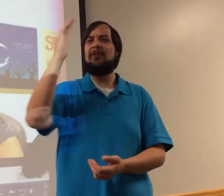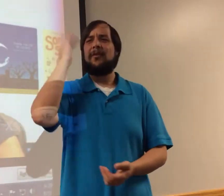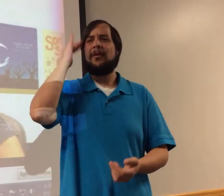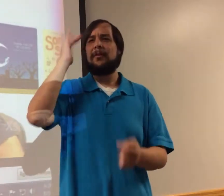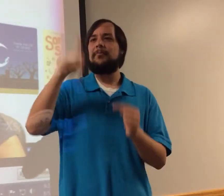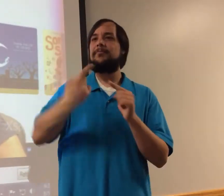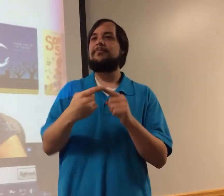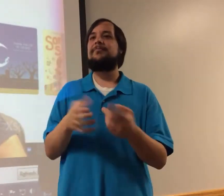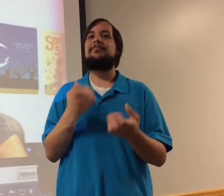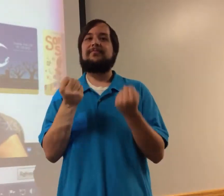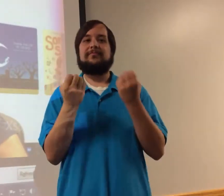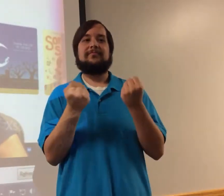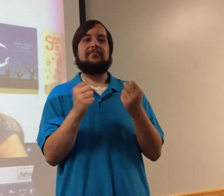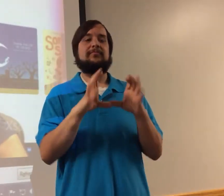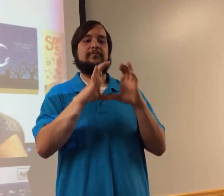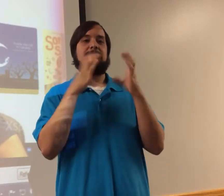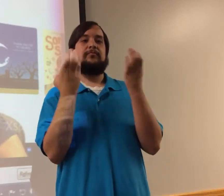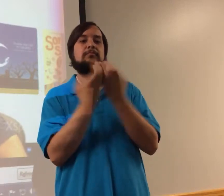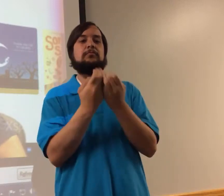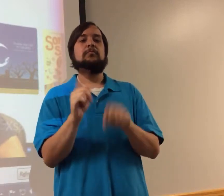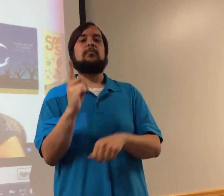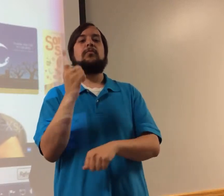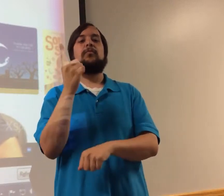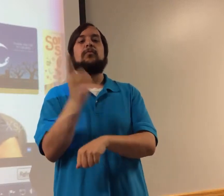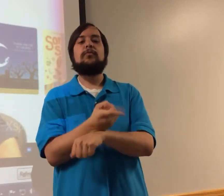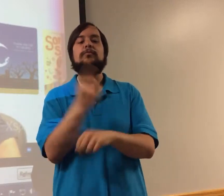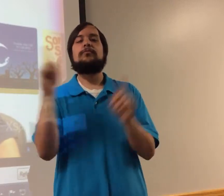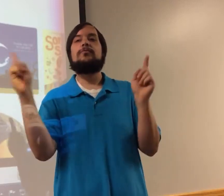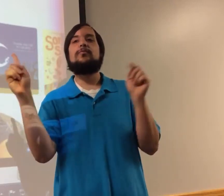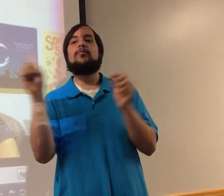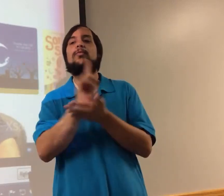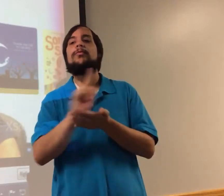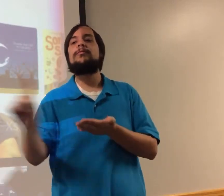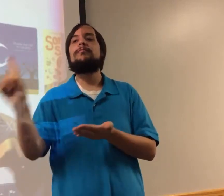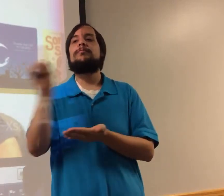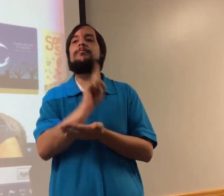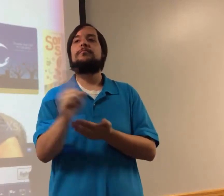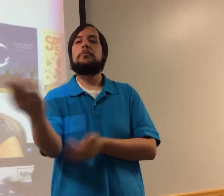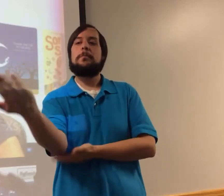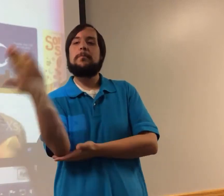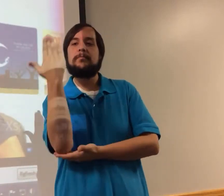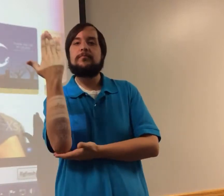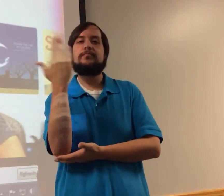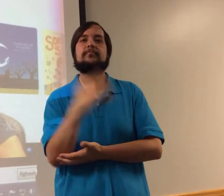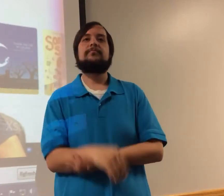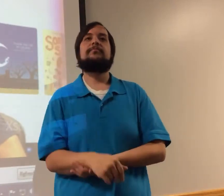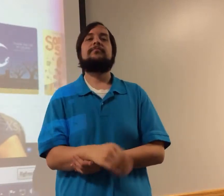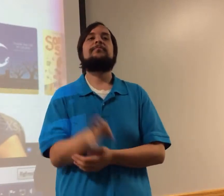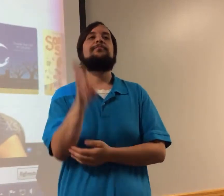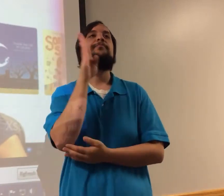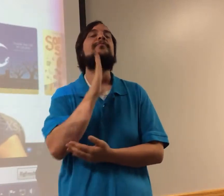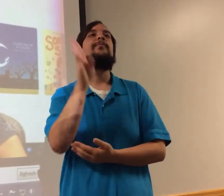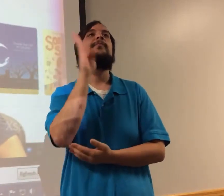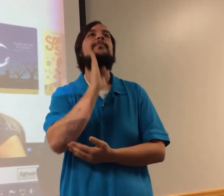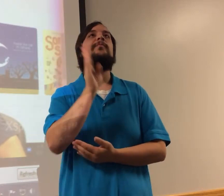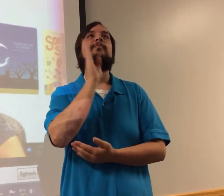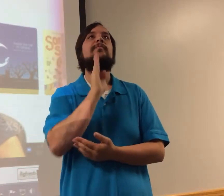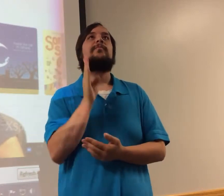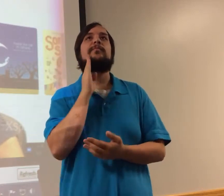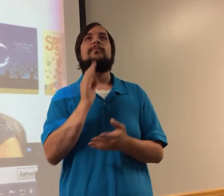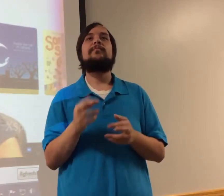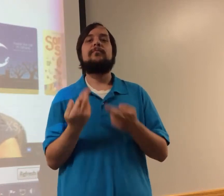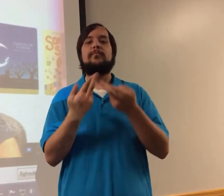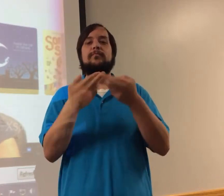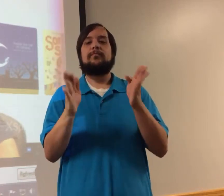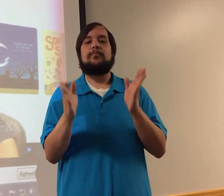sign club, and that met once a week. Used to be in the morning. They would take their breakfast to